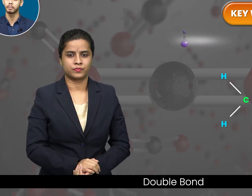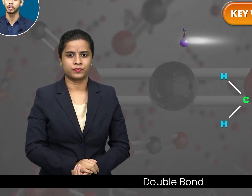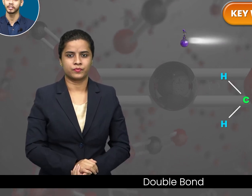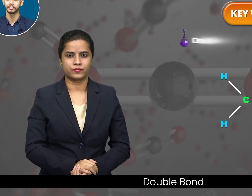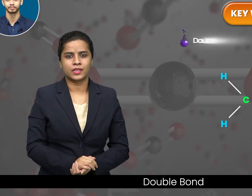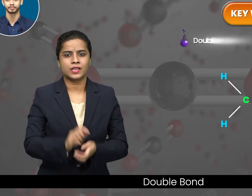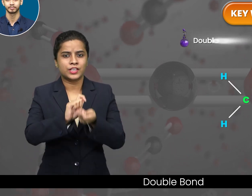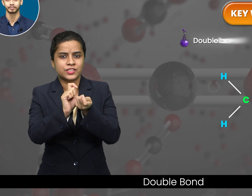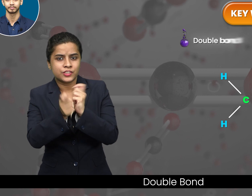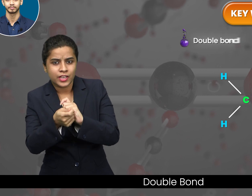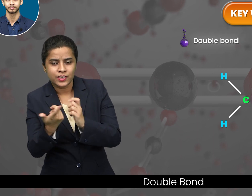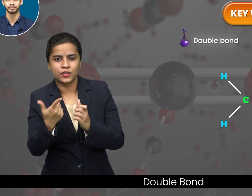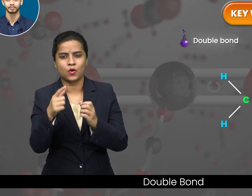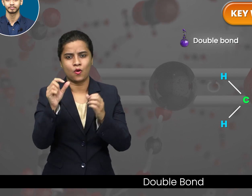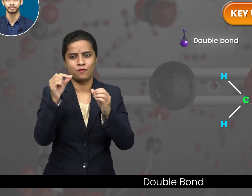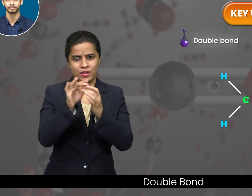double bond,